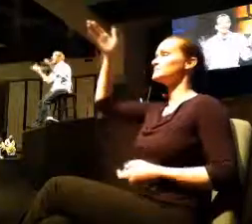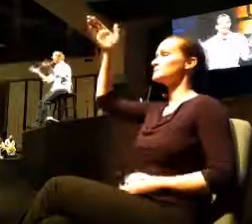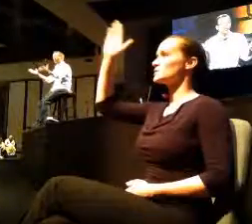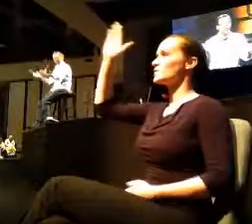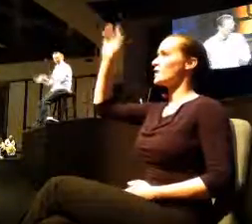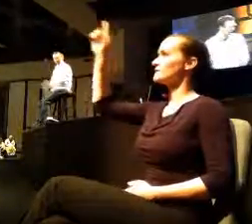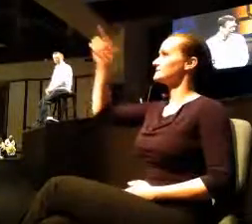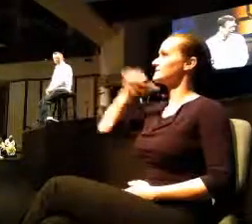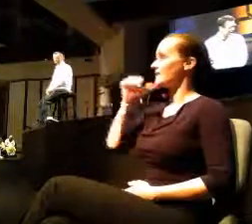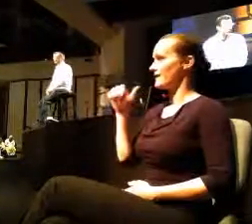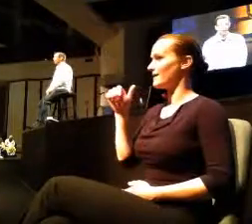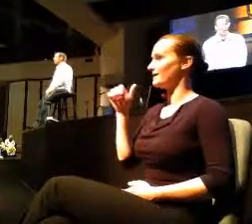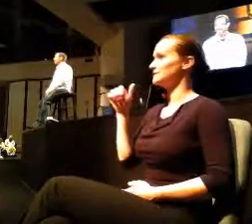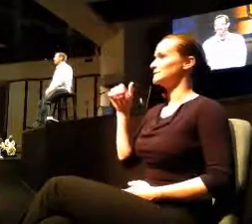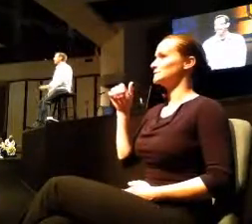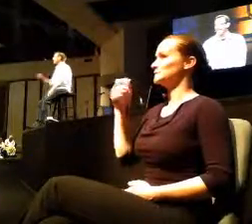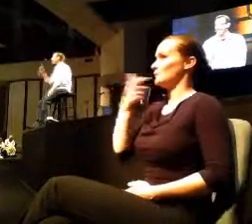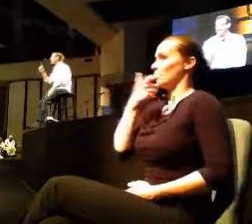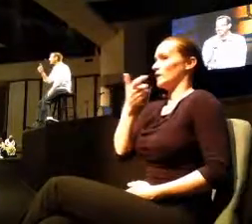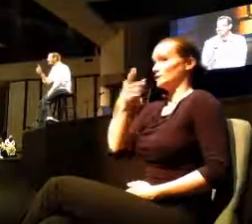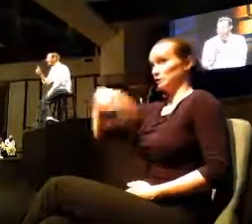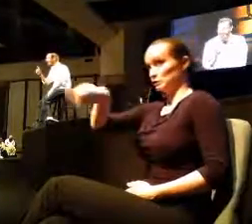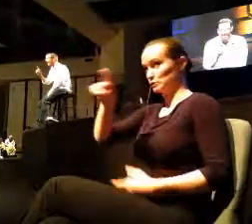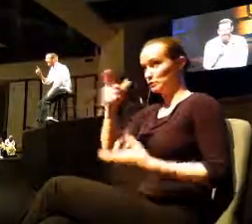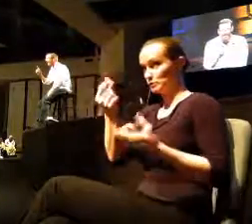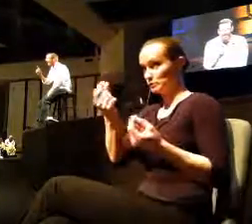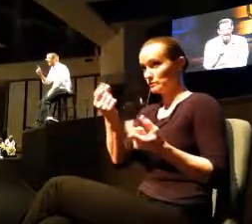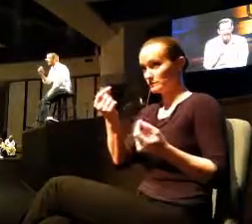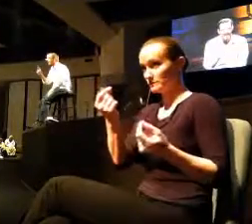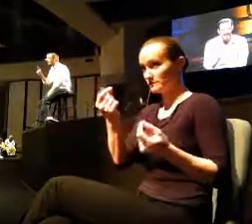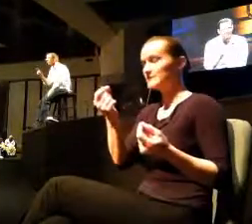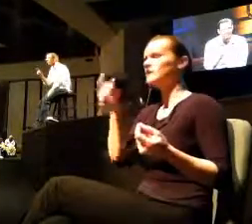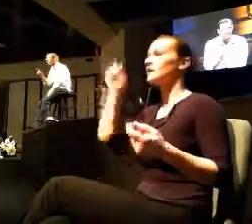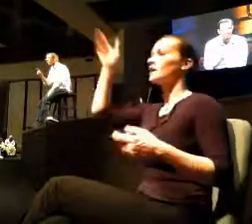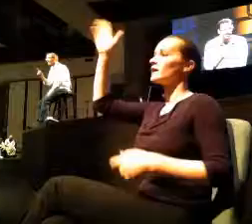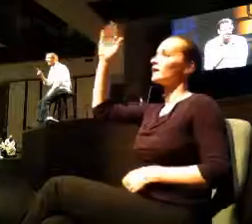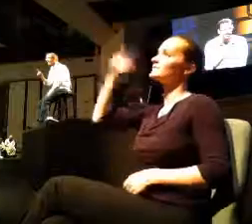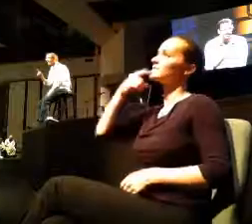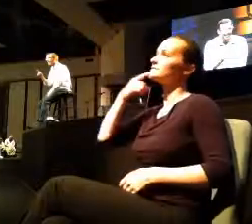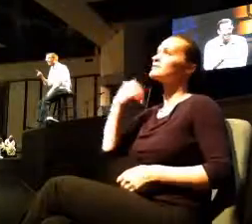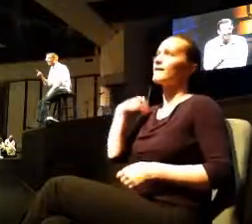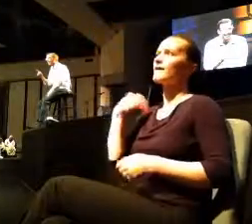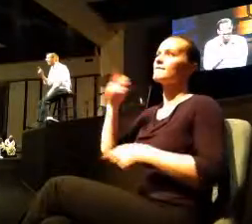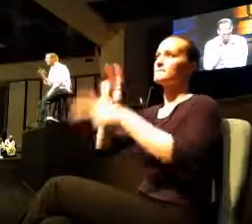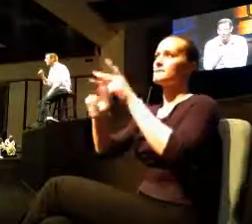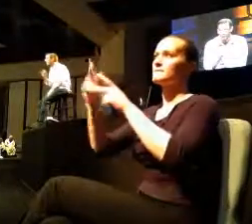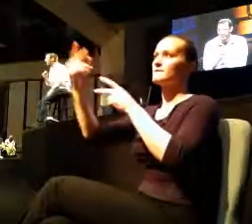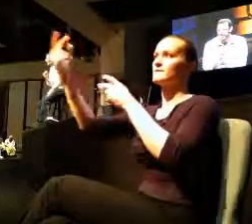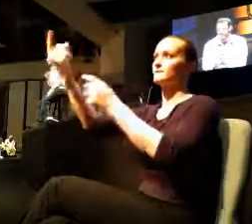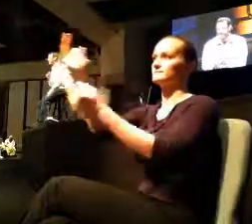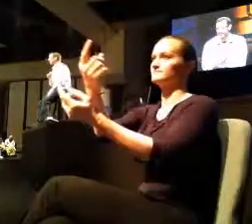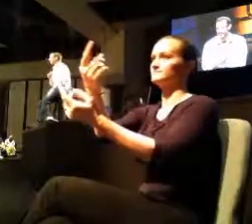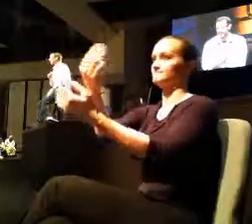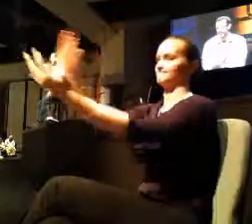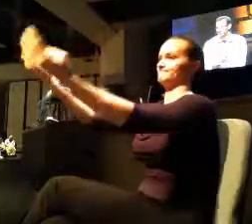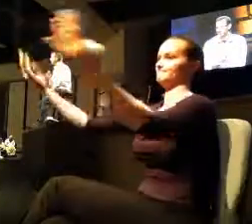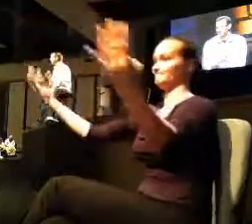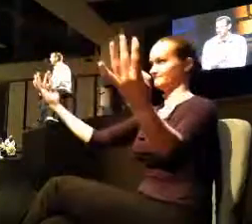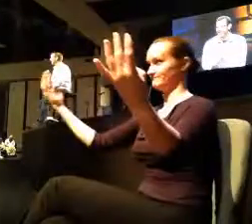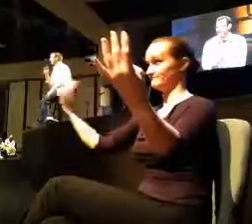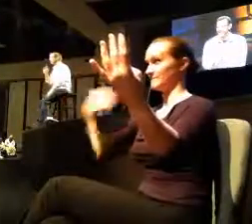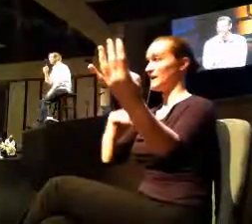at who you are and what you're doing, and God is saying, I've got some people in this city, and I'm doing something in their